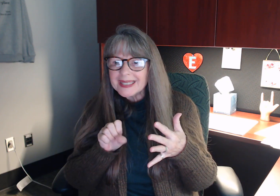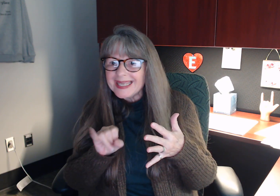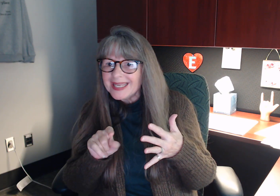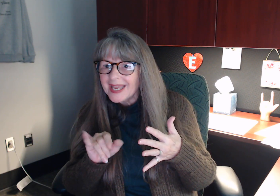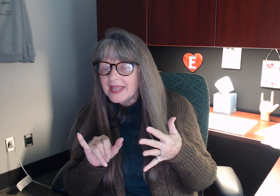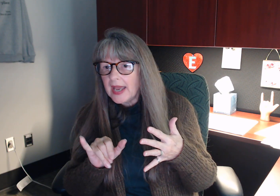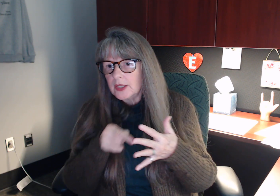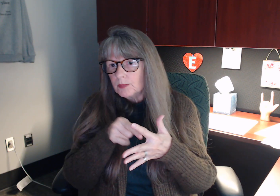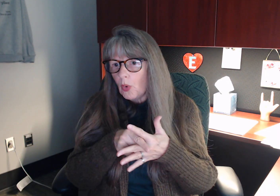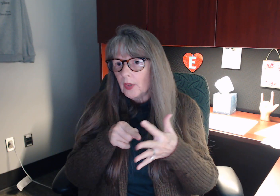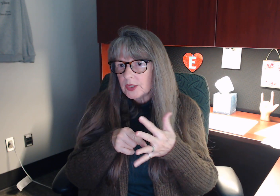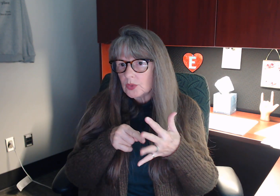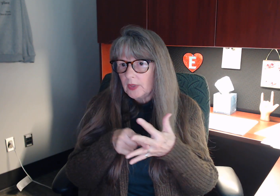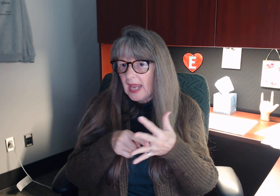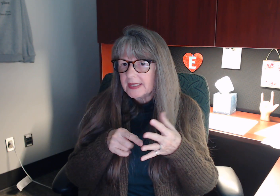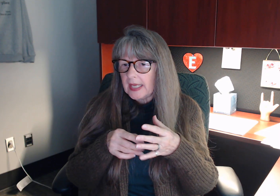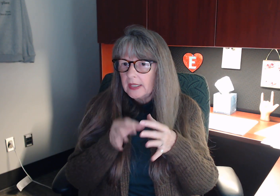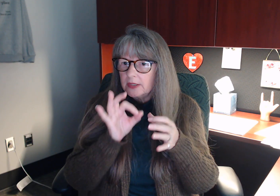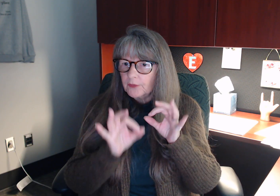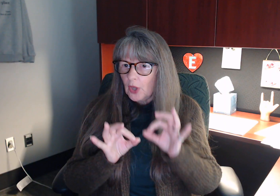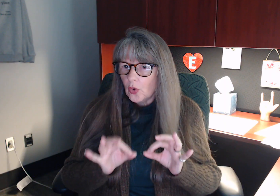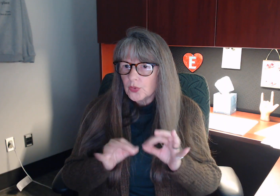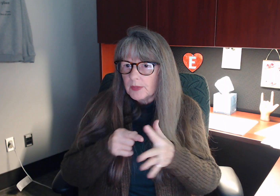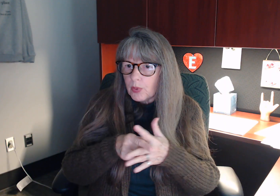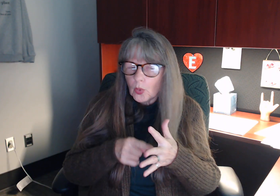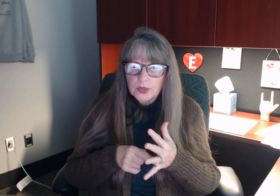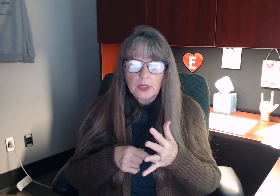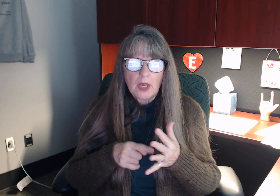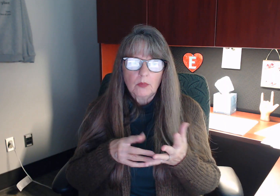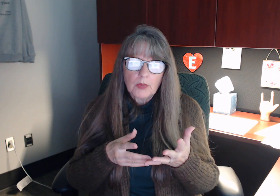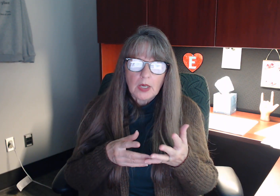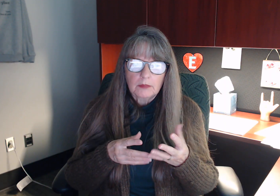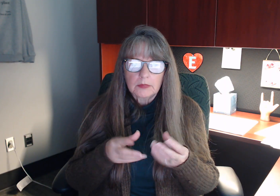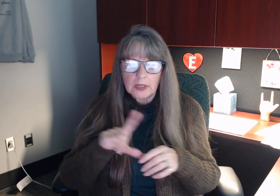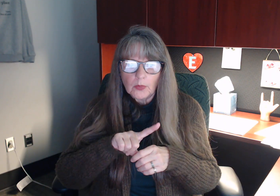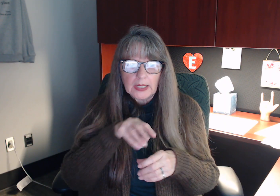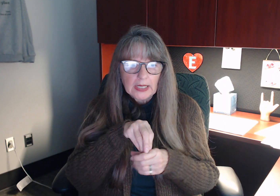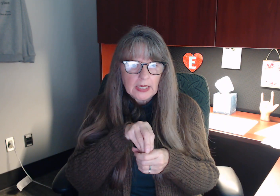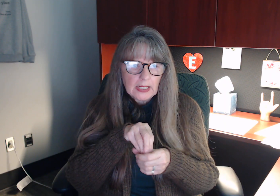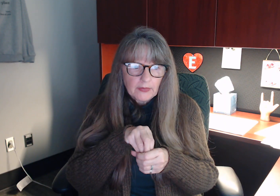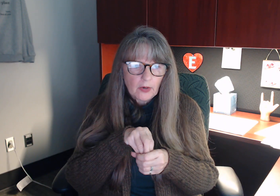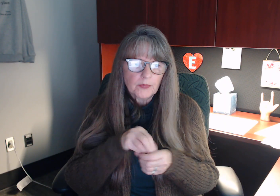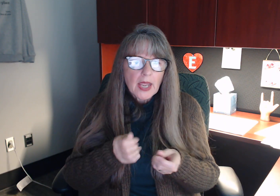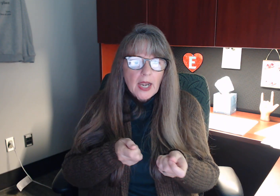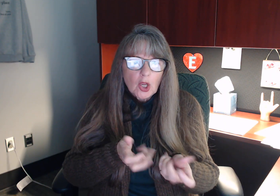porosity that is porous, where it has like different holes and pores and liquid can get in there, and it